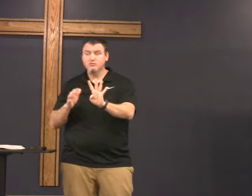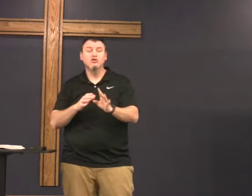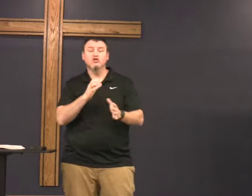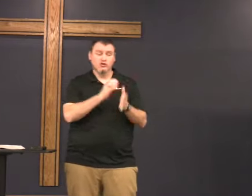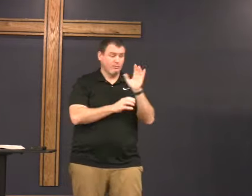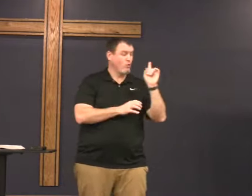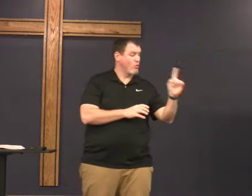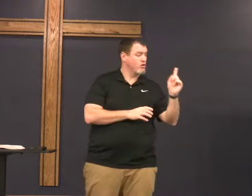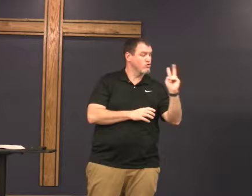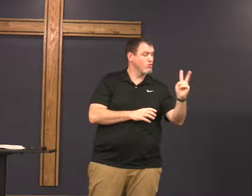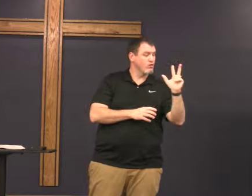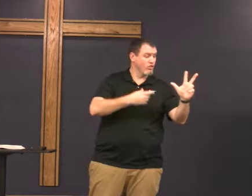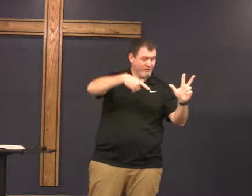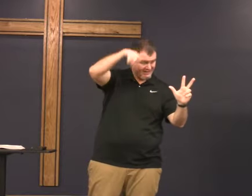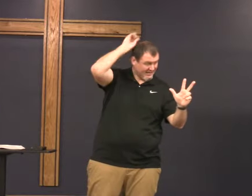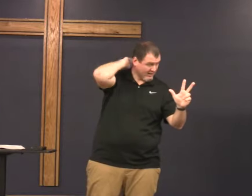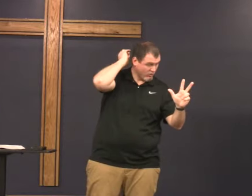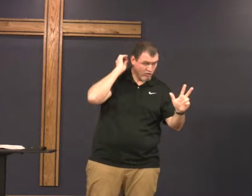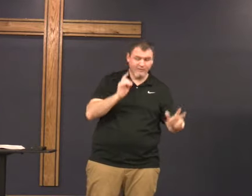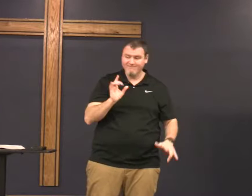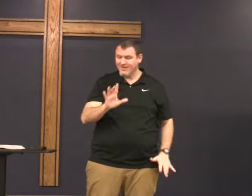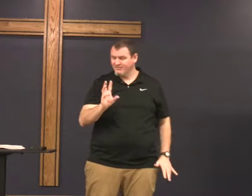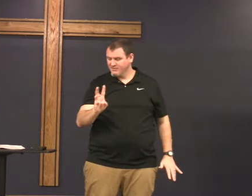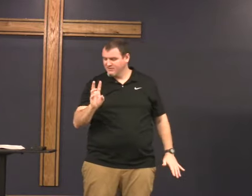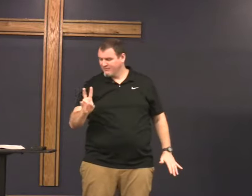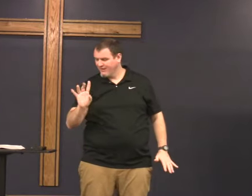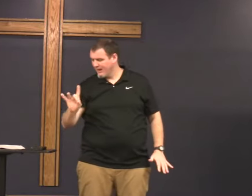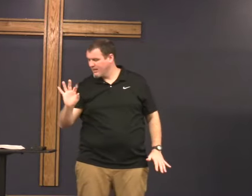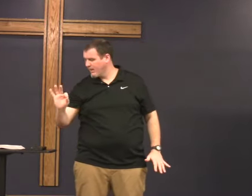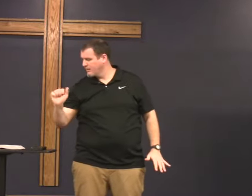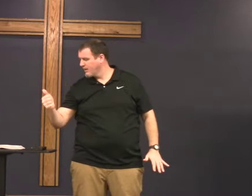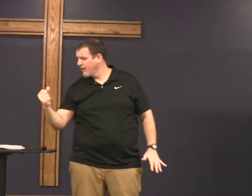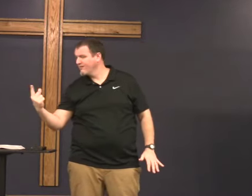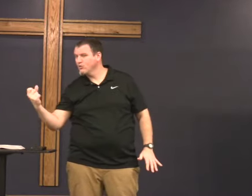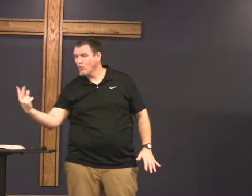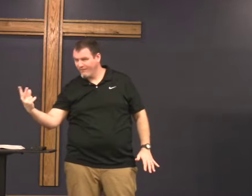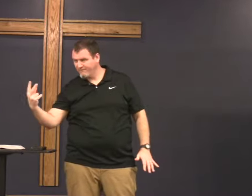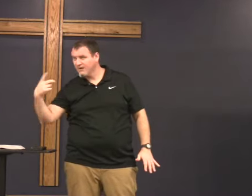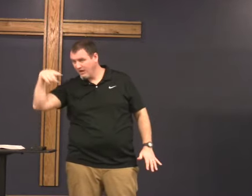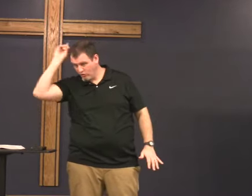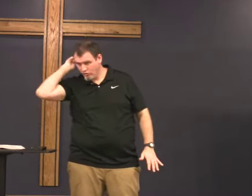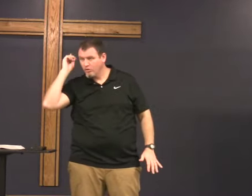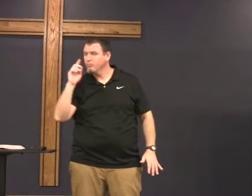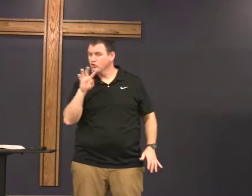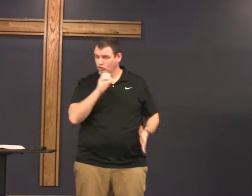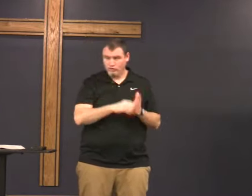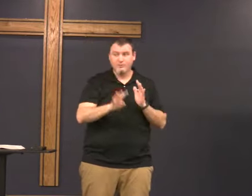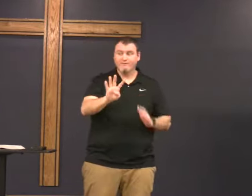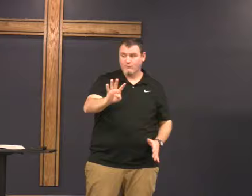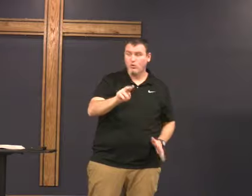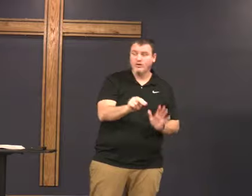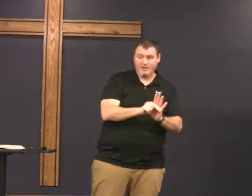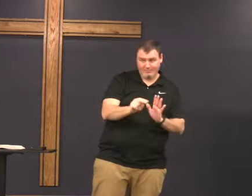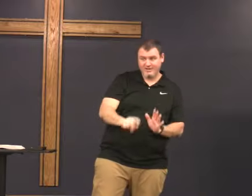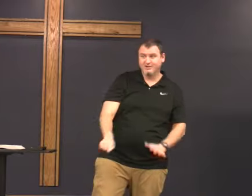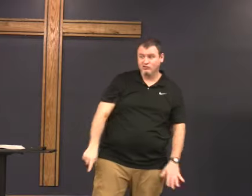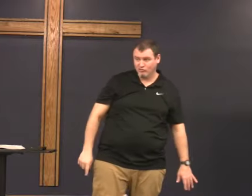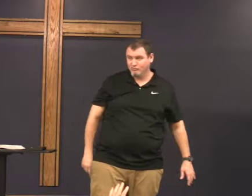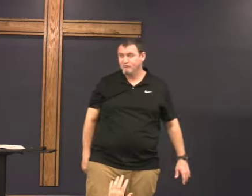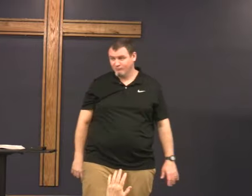That's all he wrote. Yep. Chapter 1, 2, and 3, Daniel. 5, 6, 7, 8, 9, 10, 11, 12. Then chapter 4 is the only one written